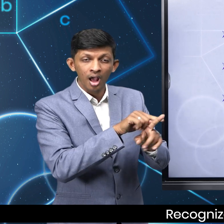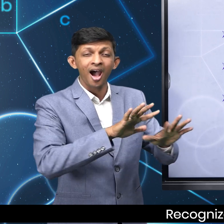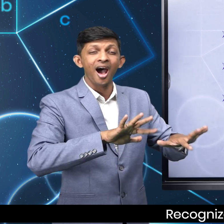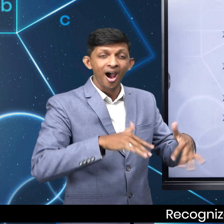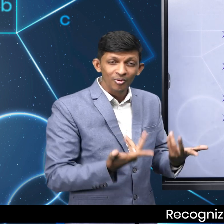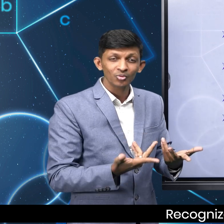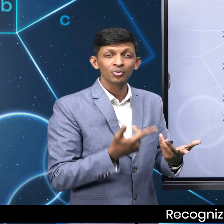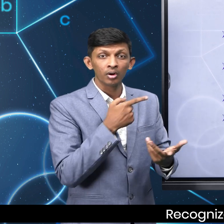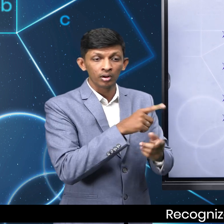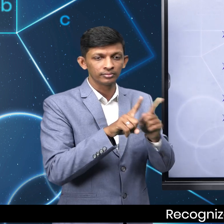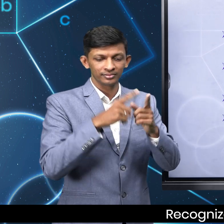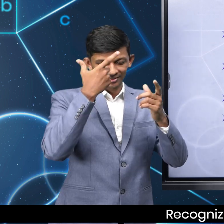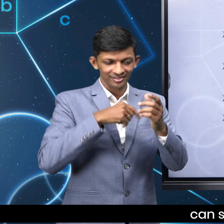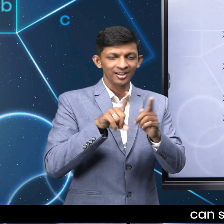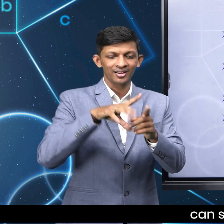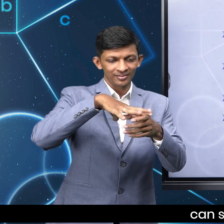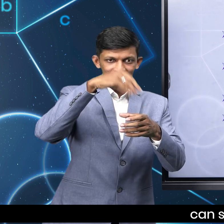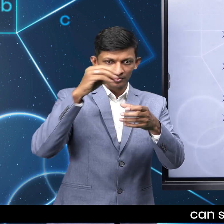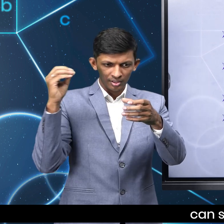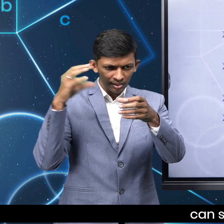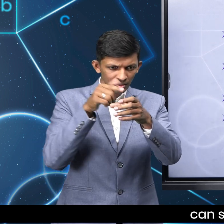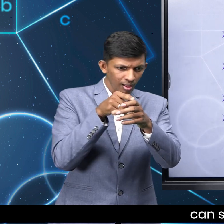Recognize how light and shadows can show 3D shapes in 2D.